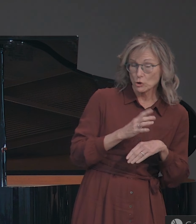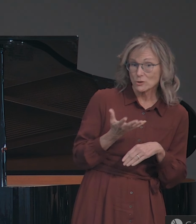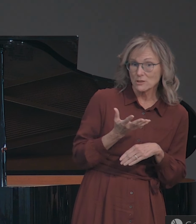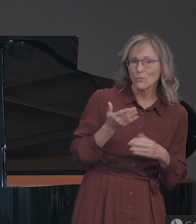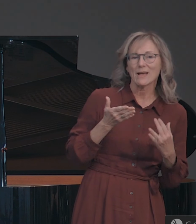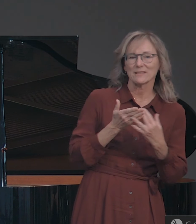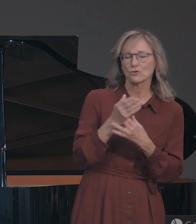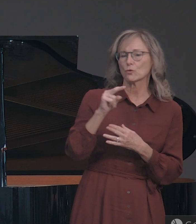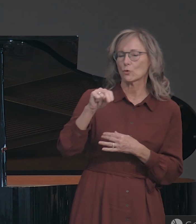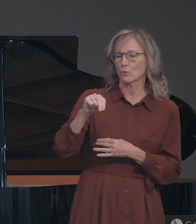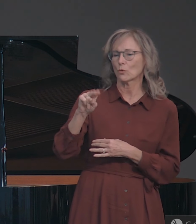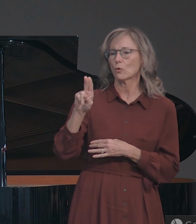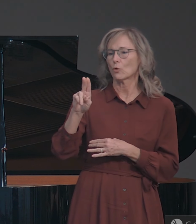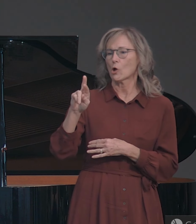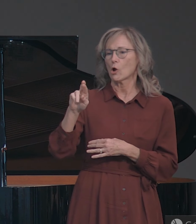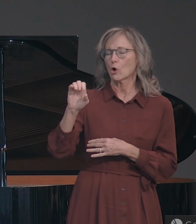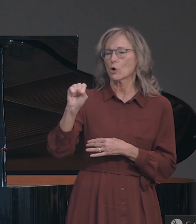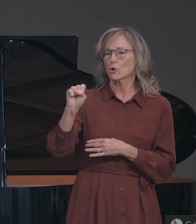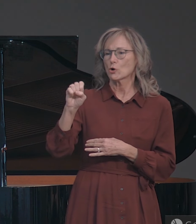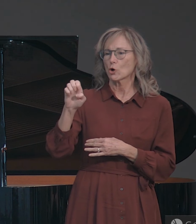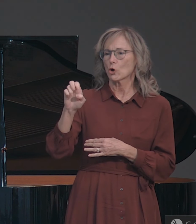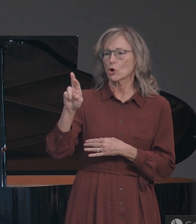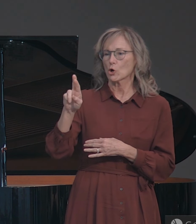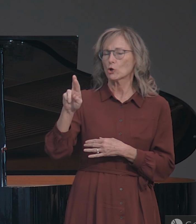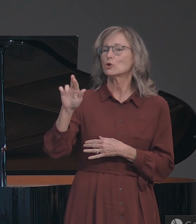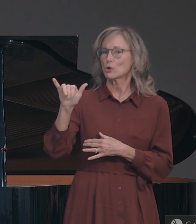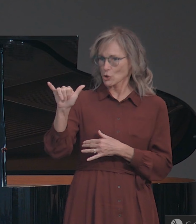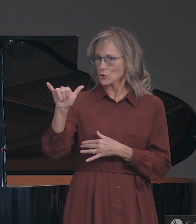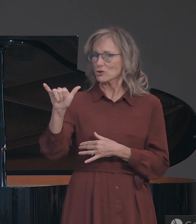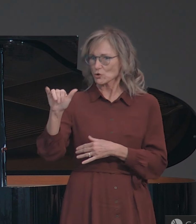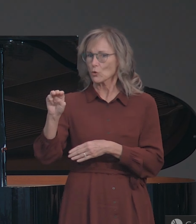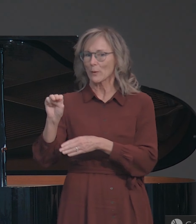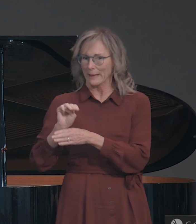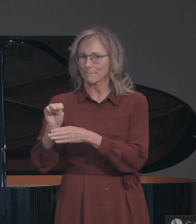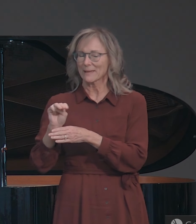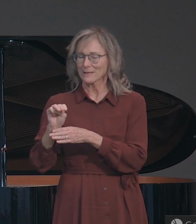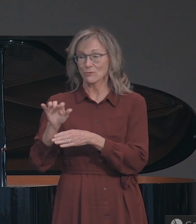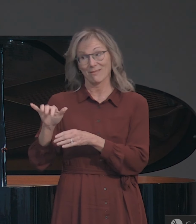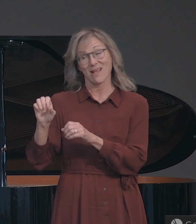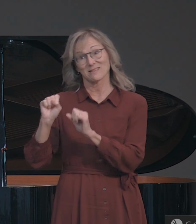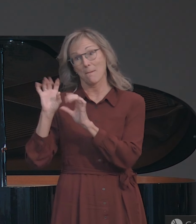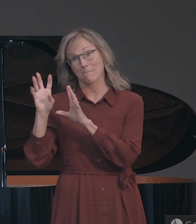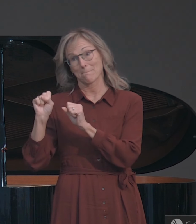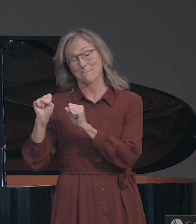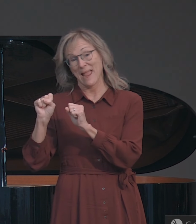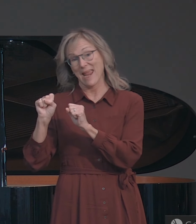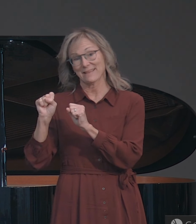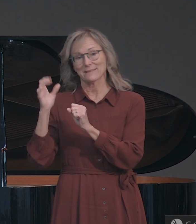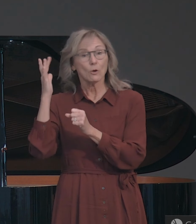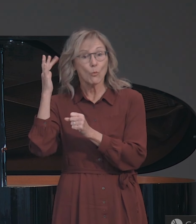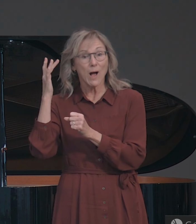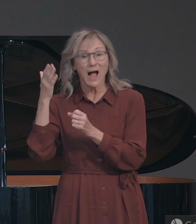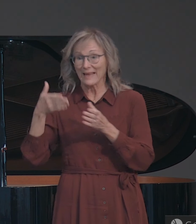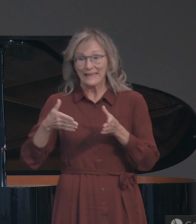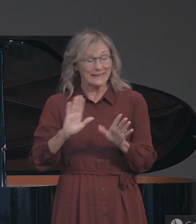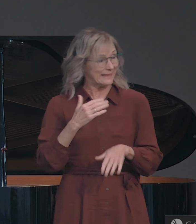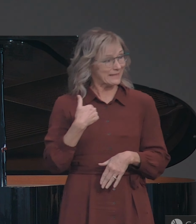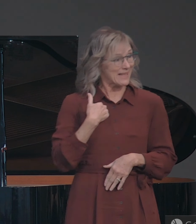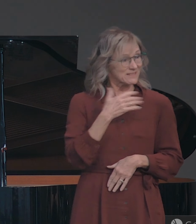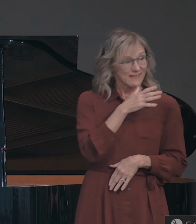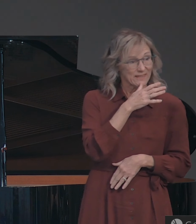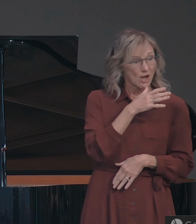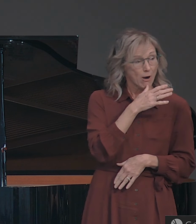the nursery ministry. What an amazing ministry that is. What that does is it allows these young moms to be